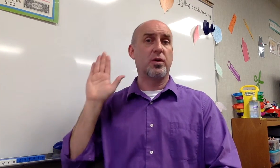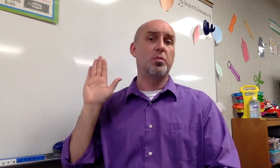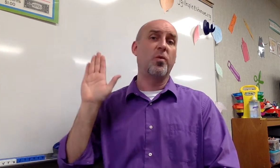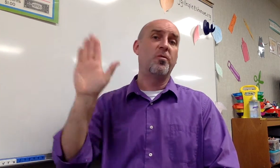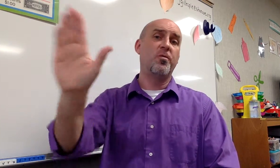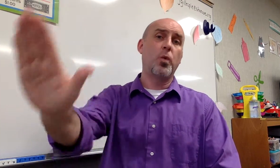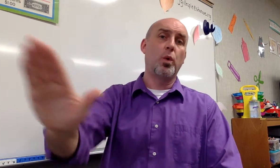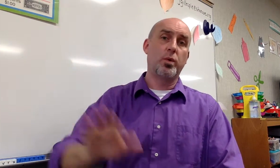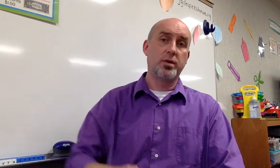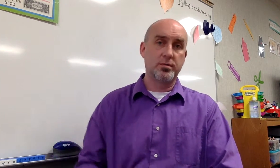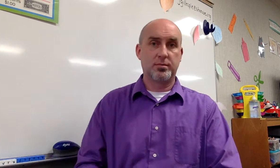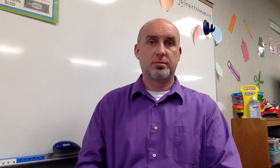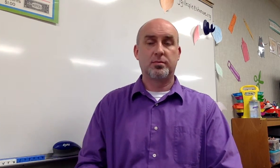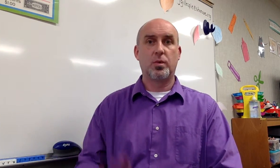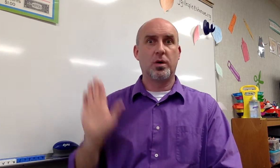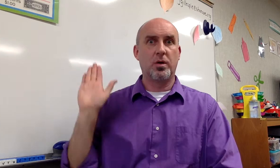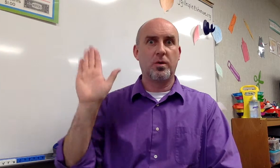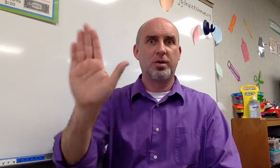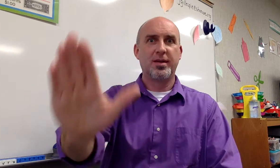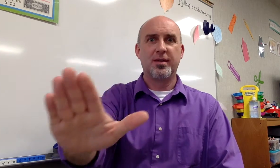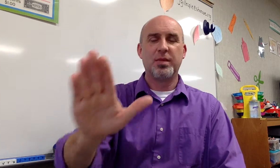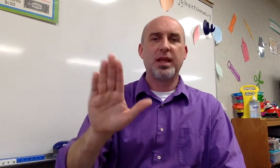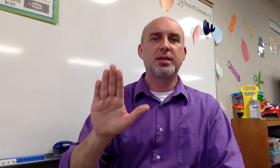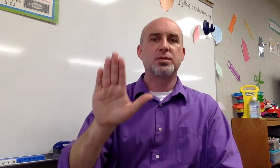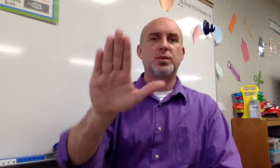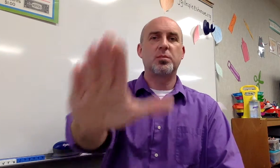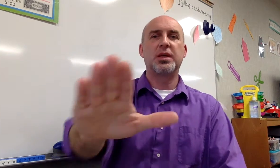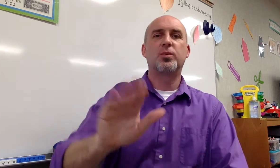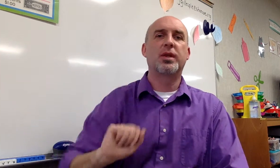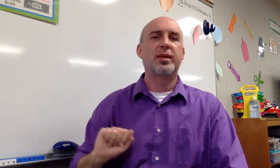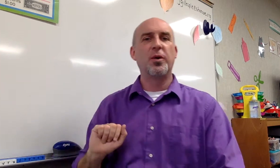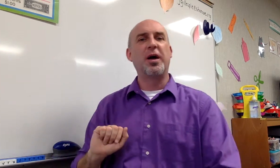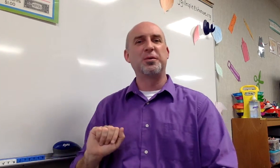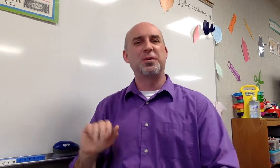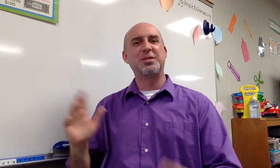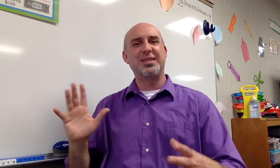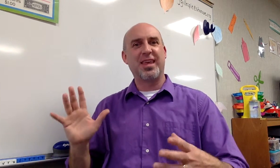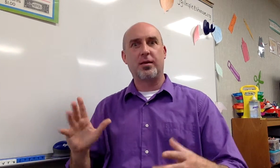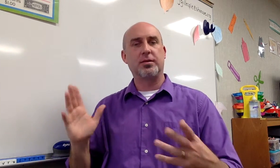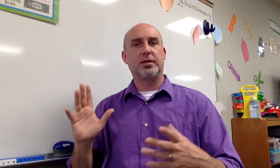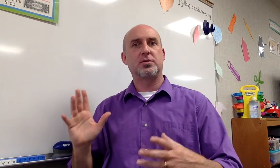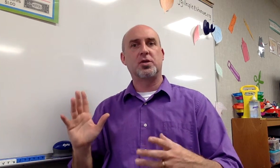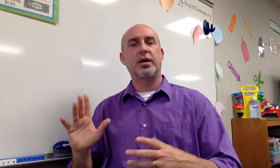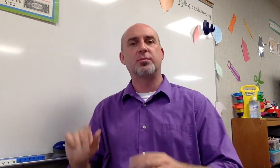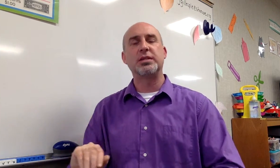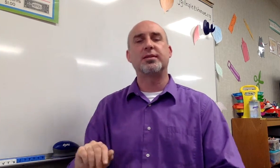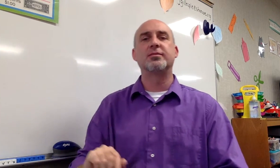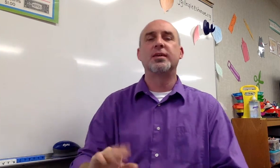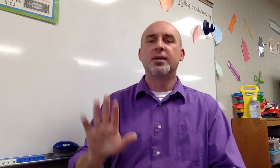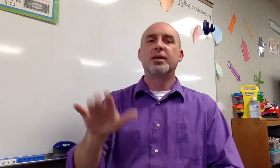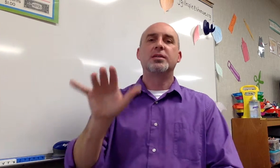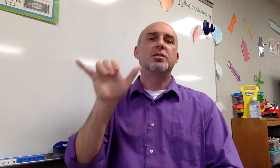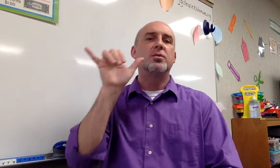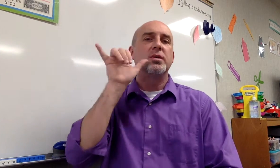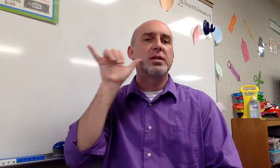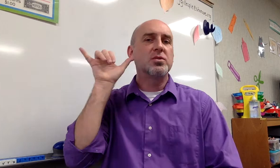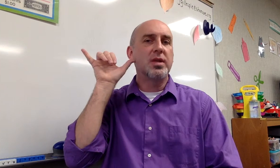move forward. Whoa, my hand gets really big when I go towards the camera, like shocked myself. So